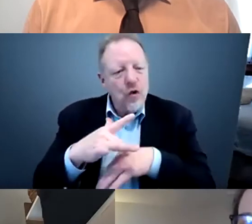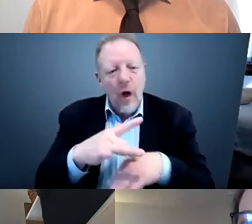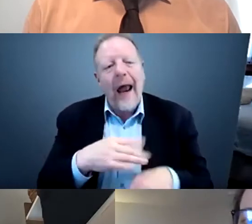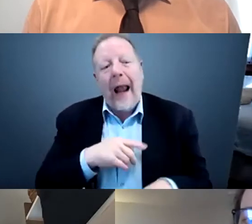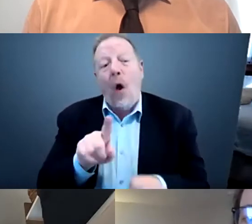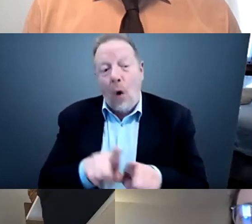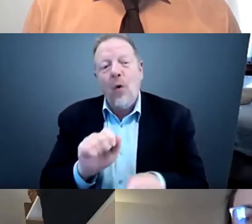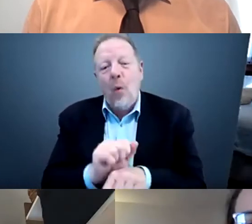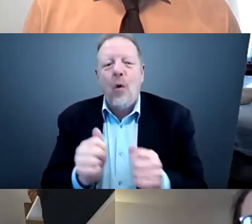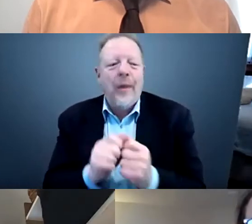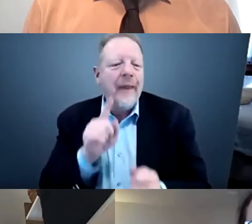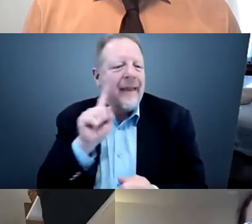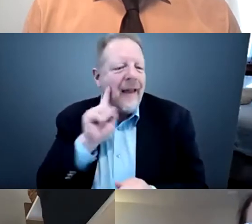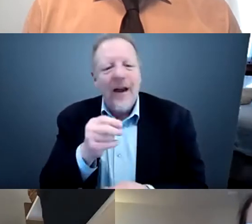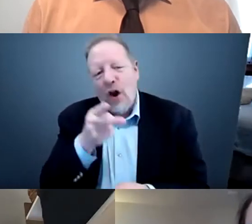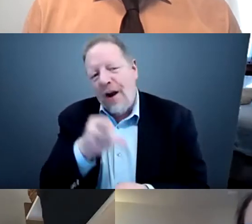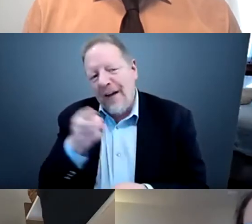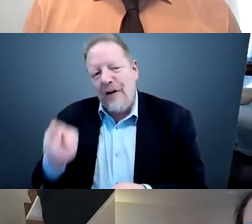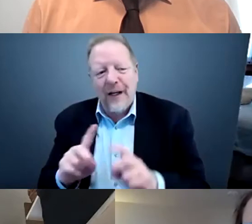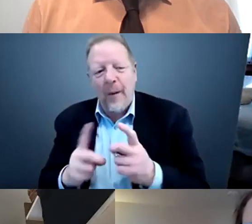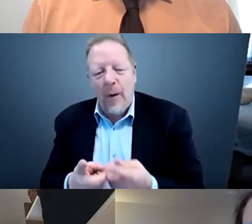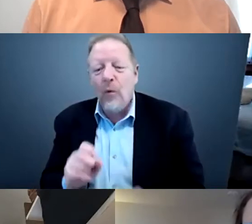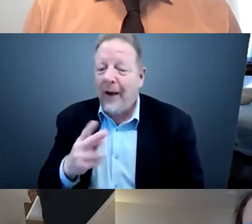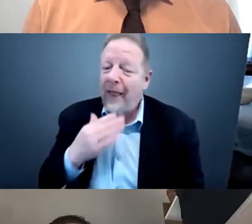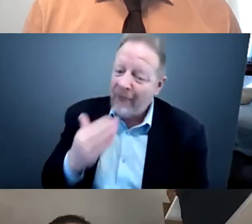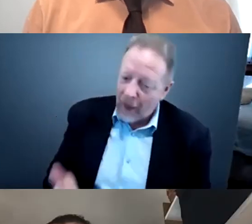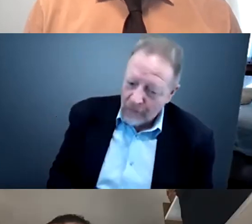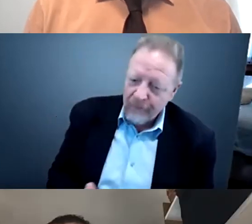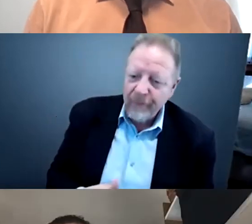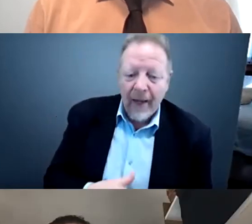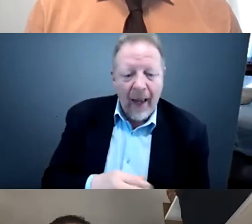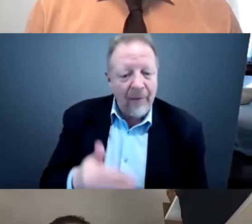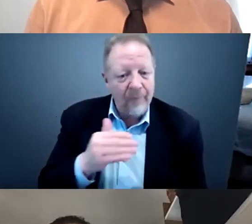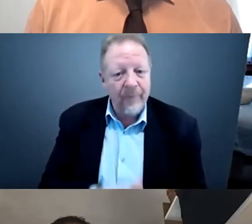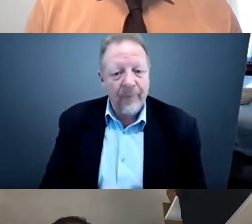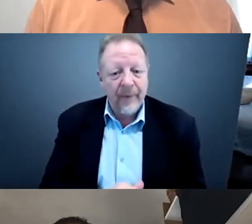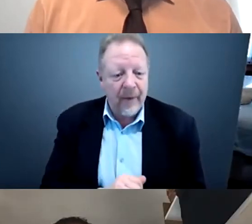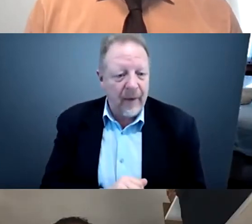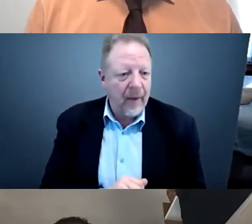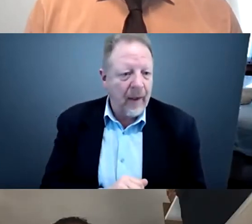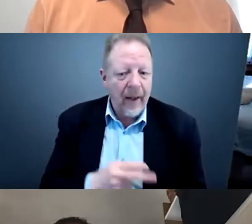Hard of Hearing Department. Thank you. And Heather?